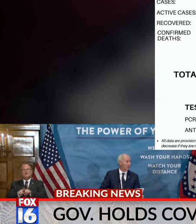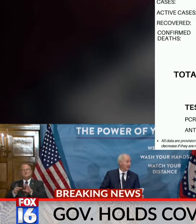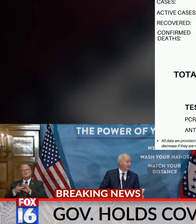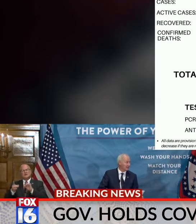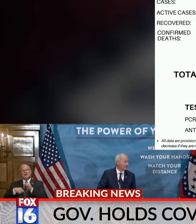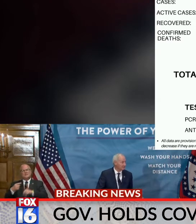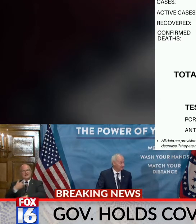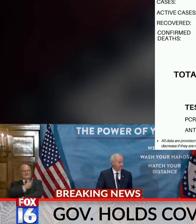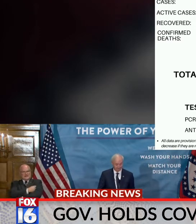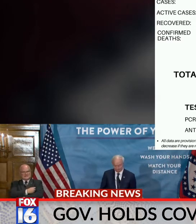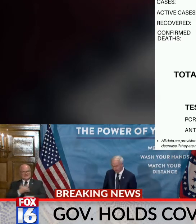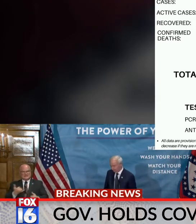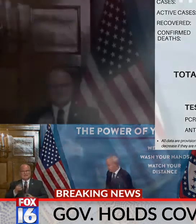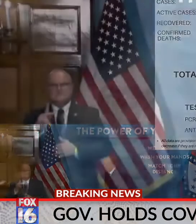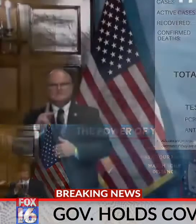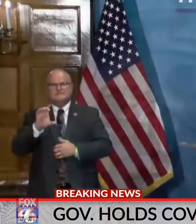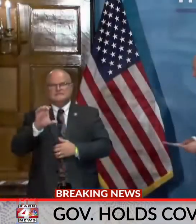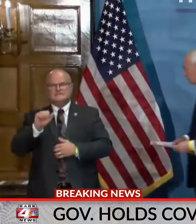are on the vaccines.